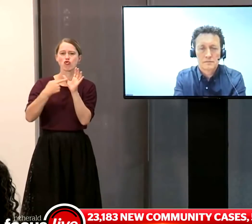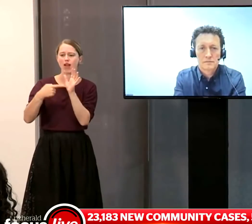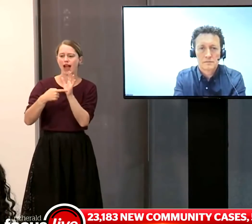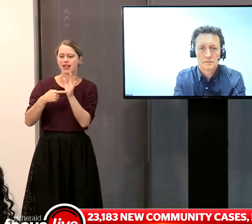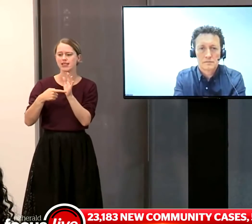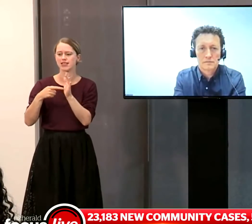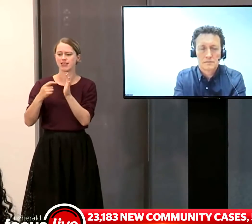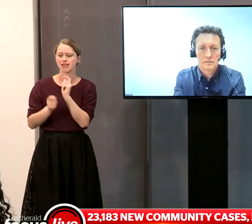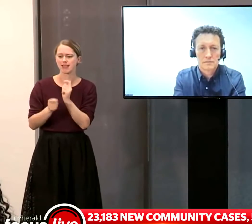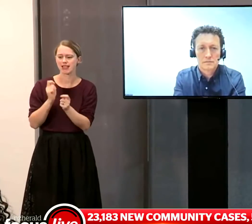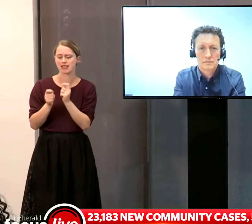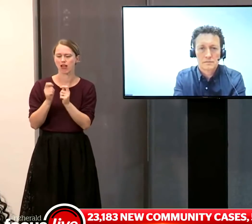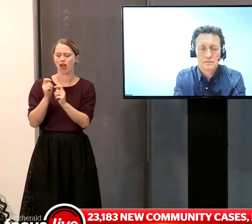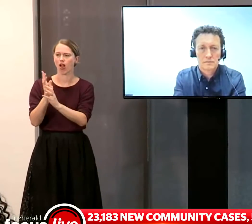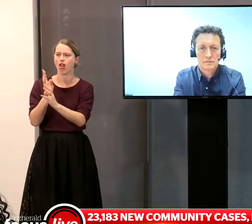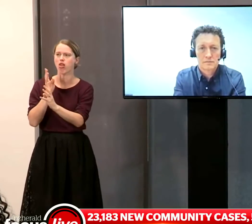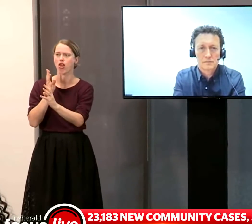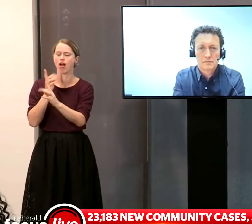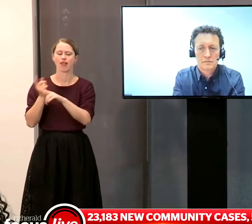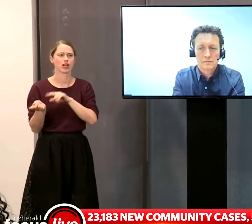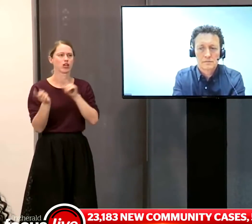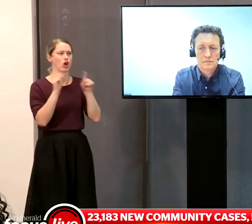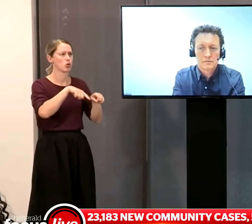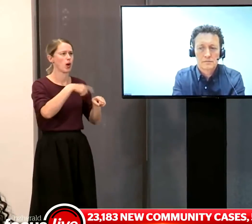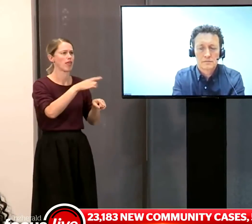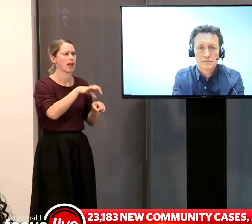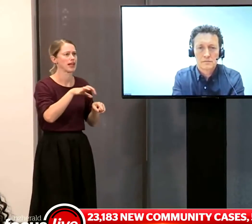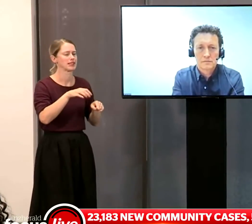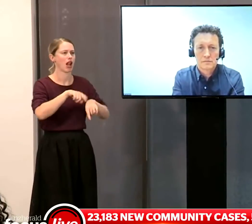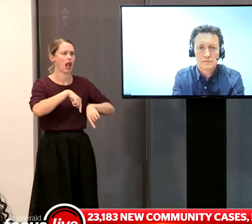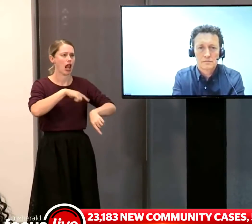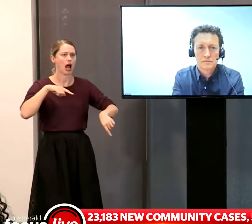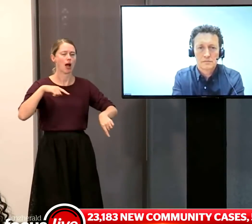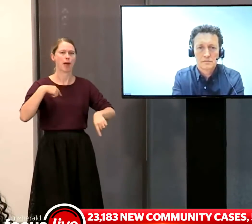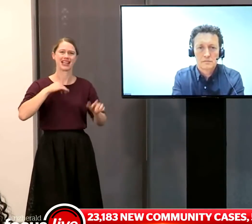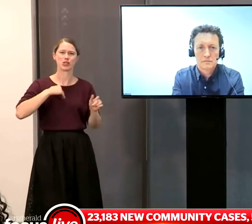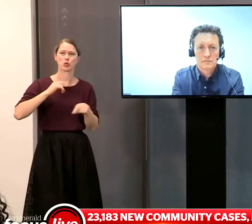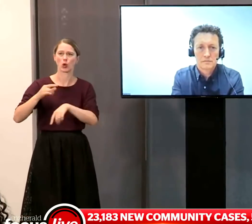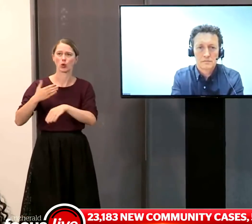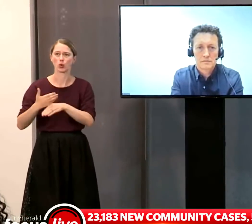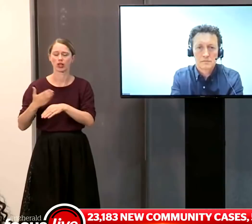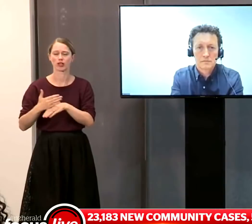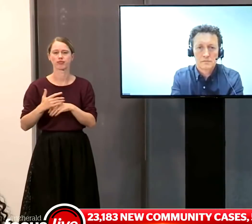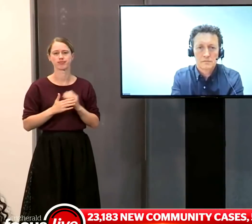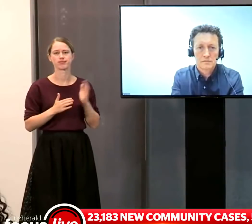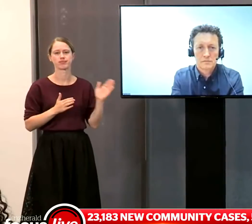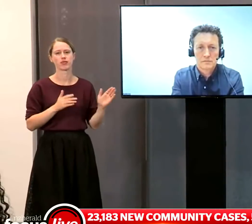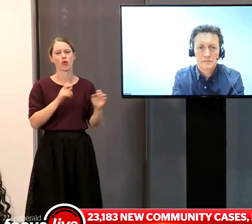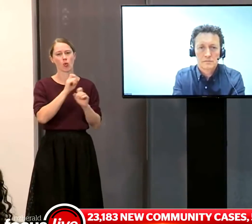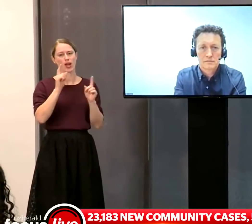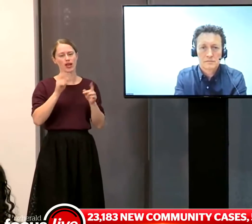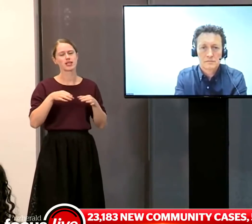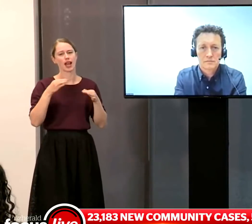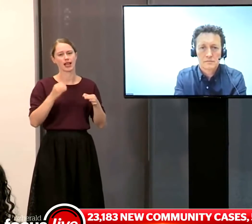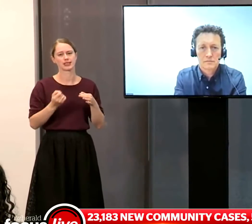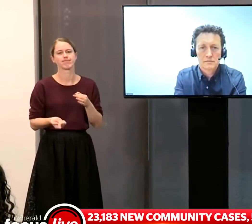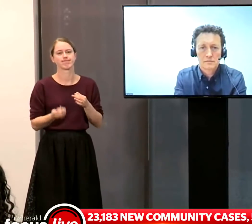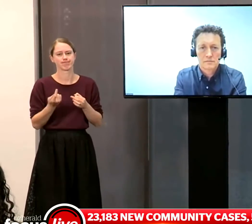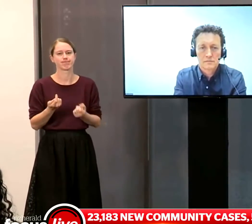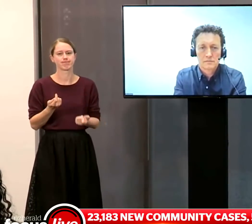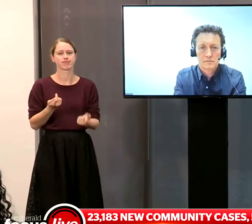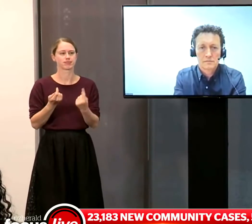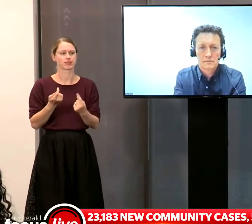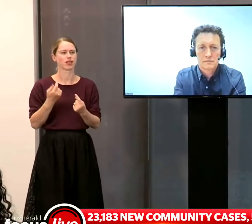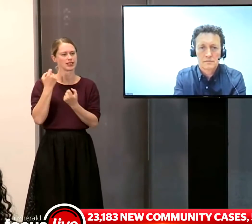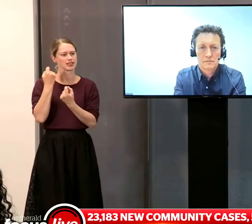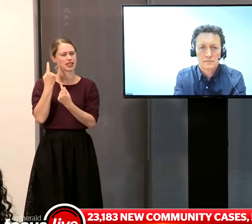at these collection sites? Yes, I'm aware that there have been delays in some places intermittently, and I understand there's quite a